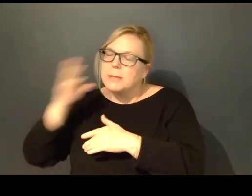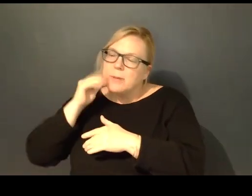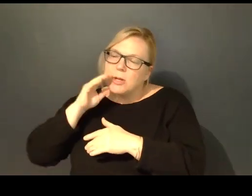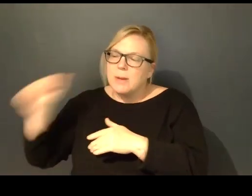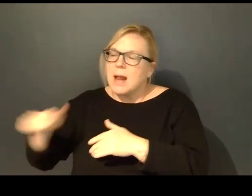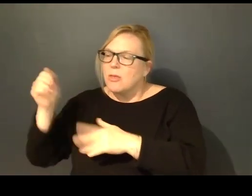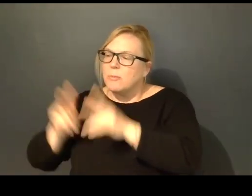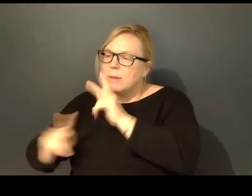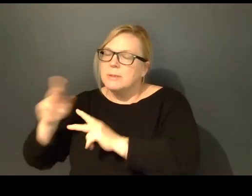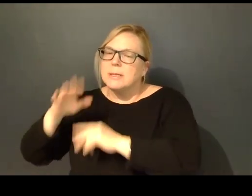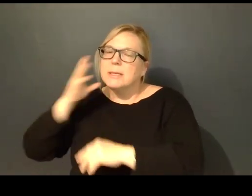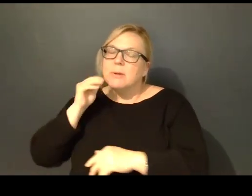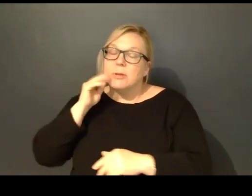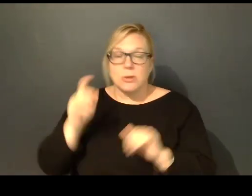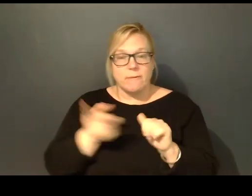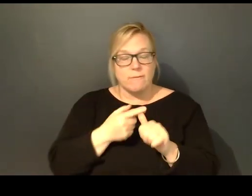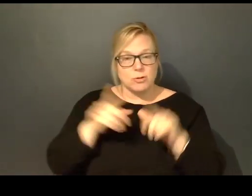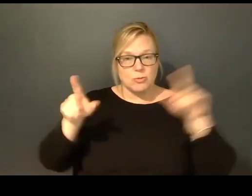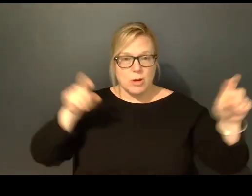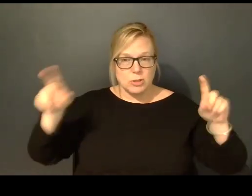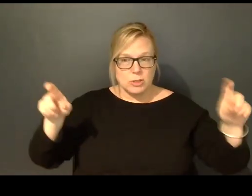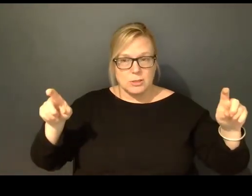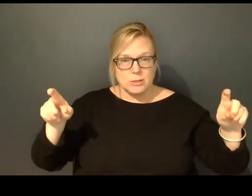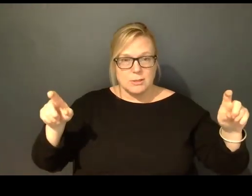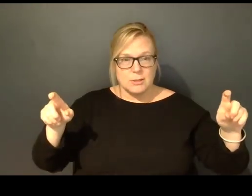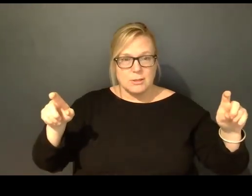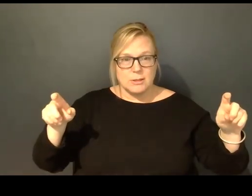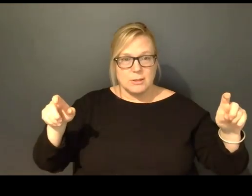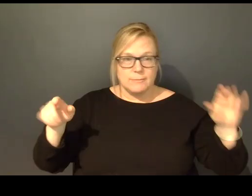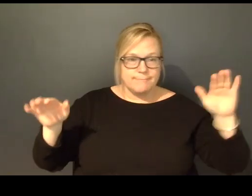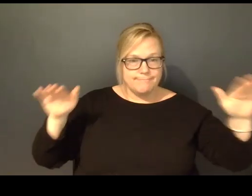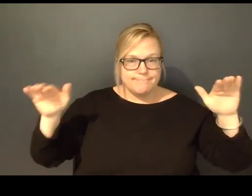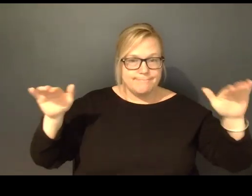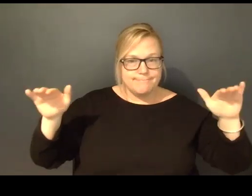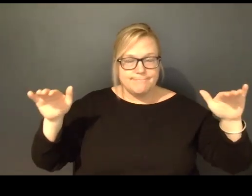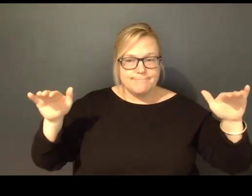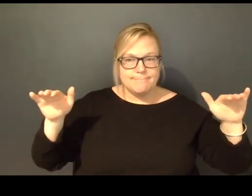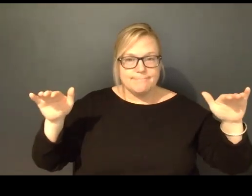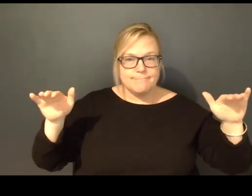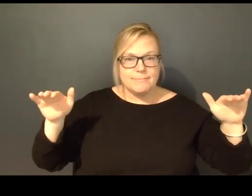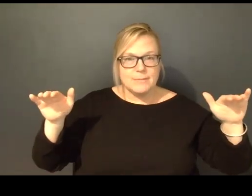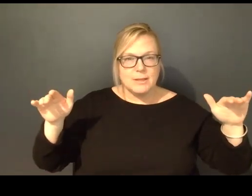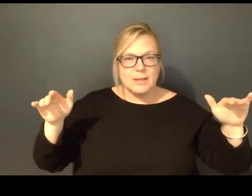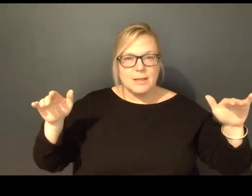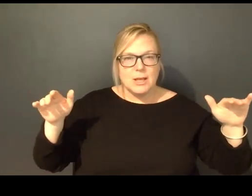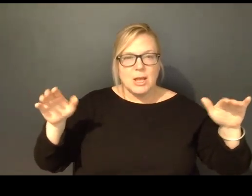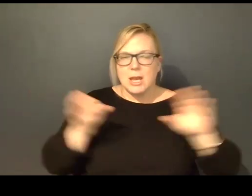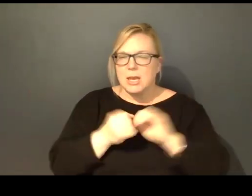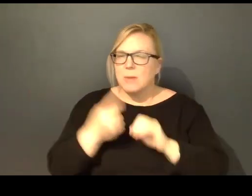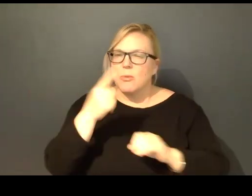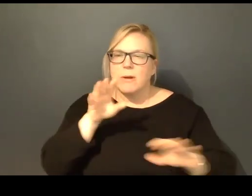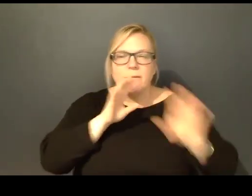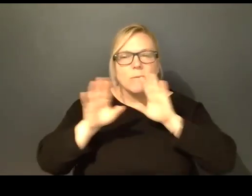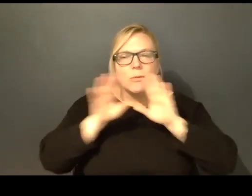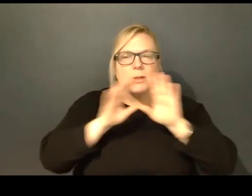question that I had for each of you is, what is, Milena, in your case, yours, Franco, in your case, yours, and your clients' current number one frustration when it comes